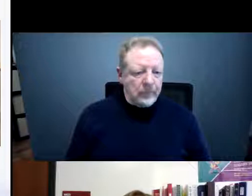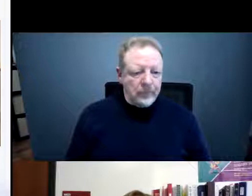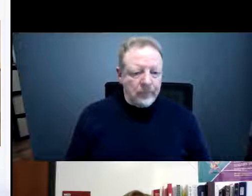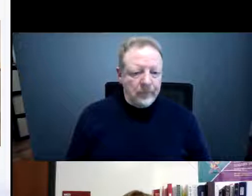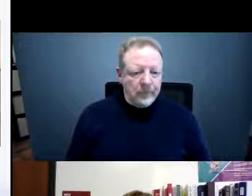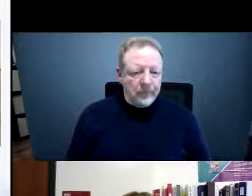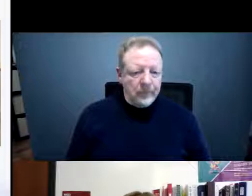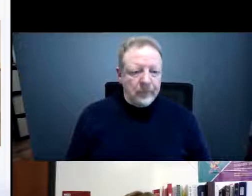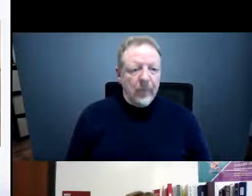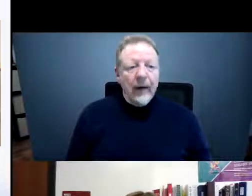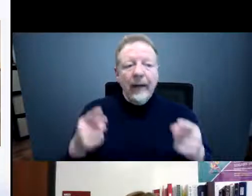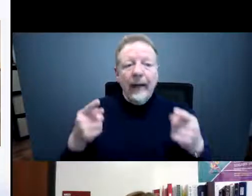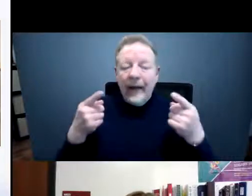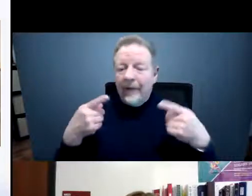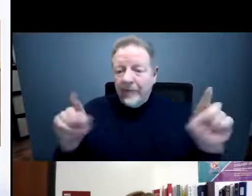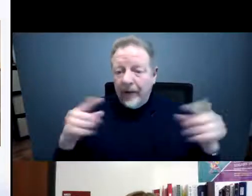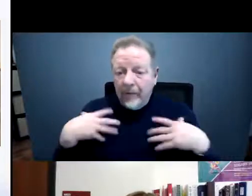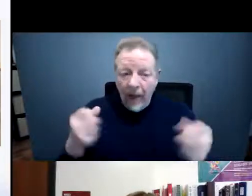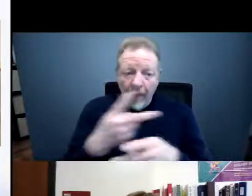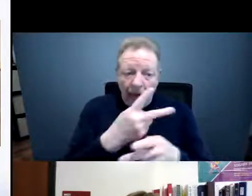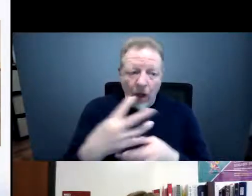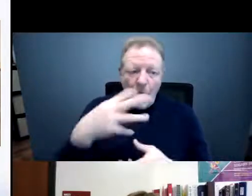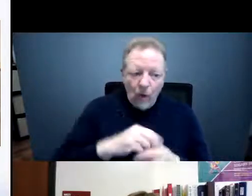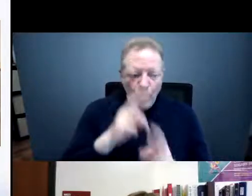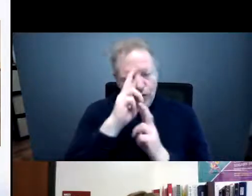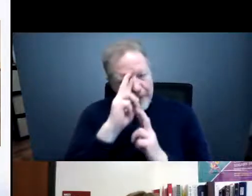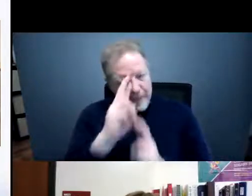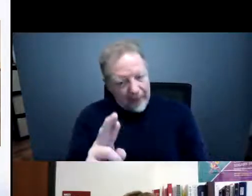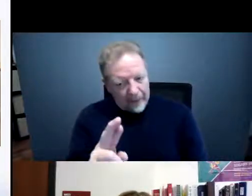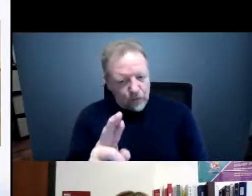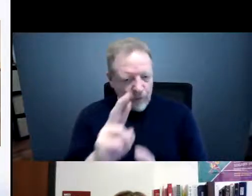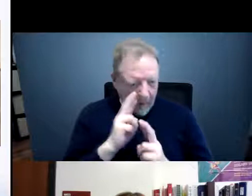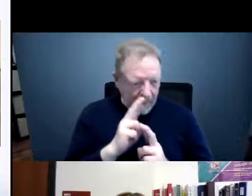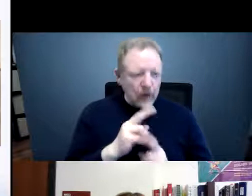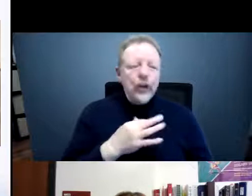And effective healthcare includes respect, curiosity, and empathy.